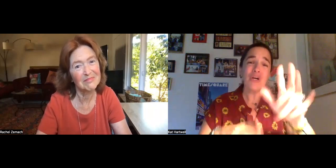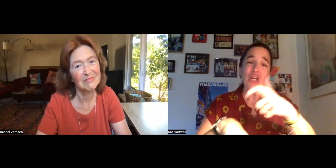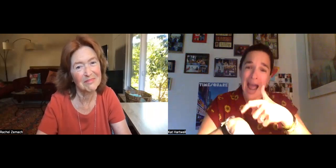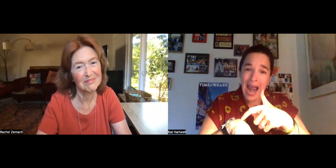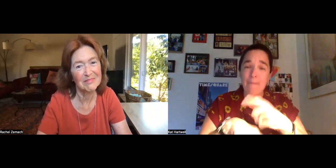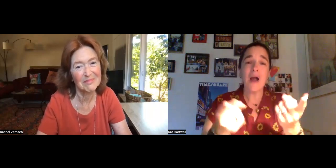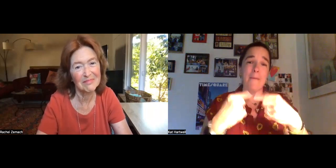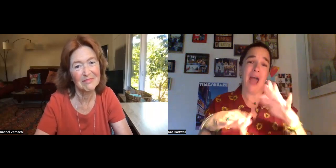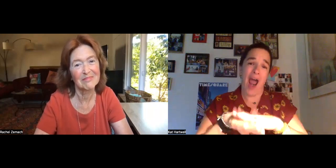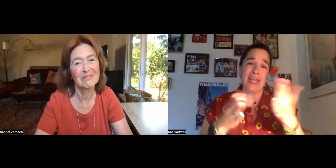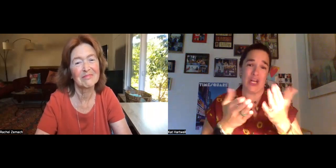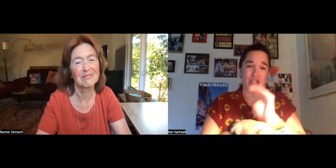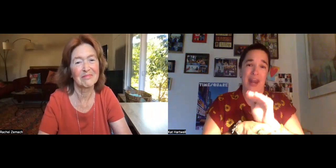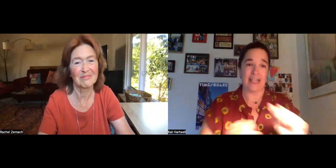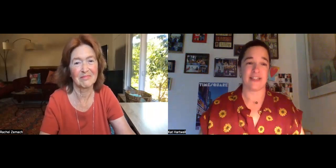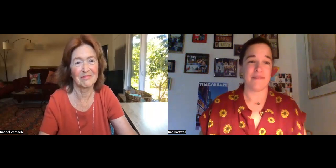for your time coming on here tonight.